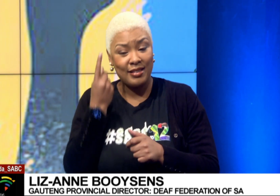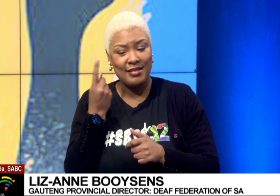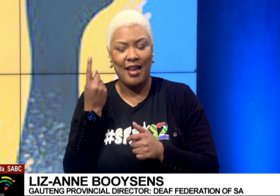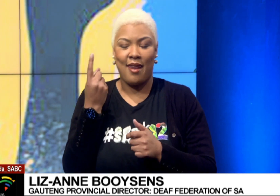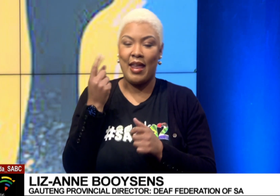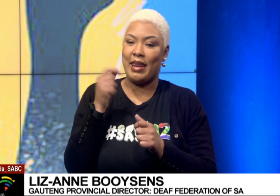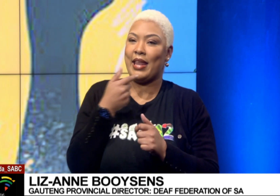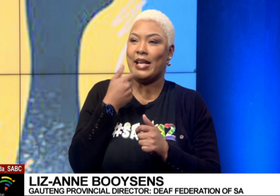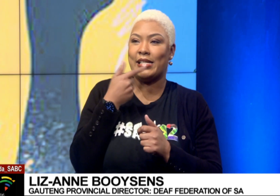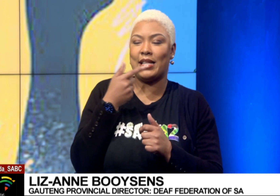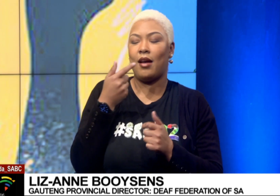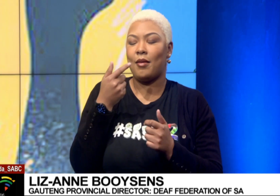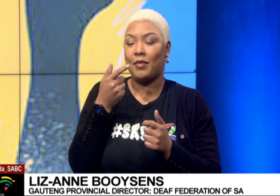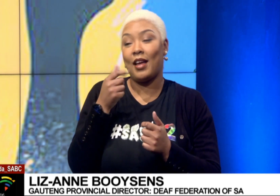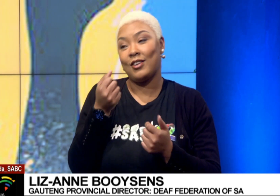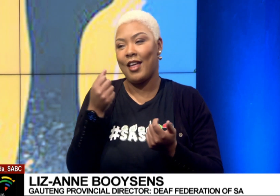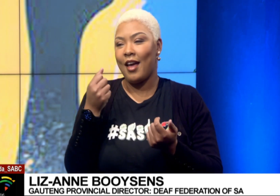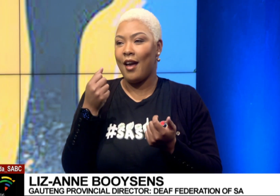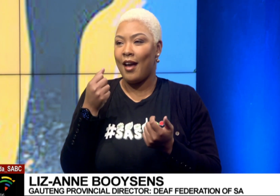So